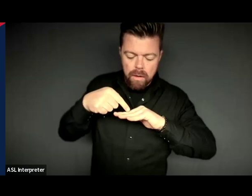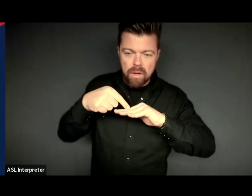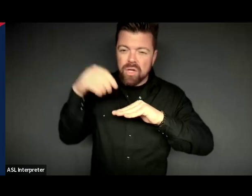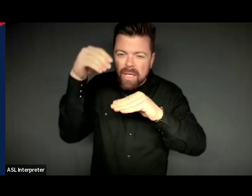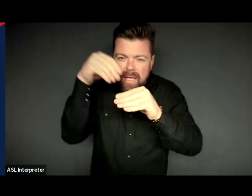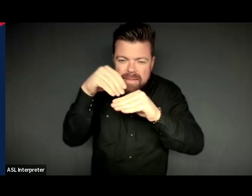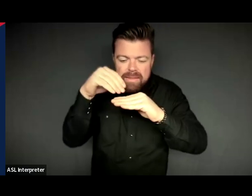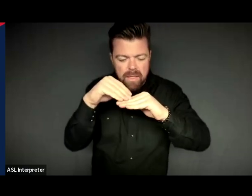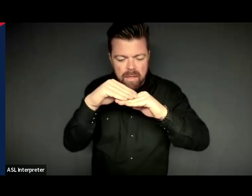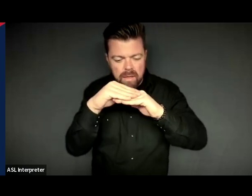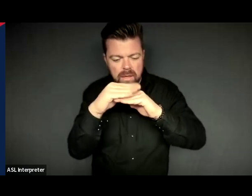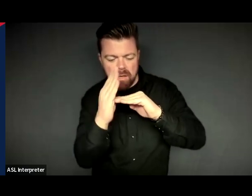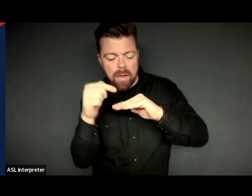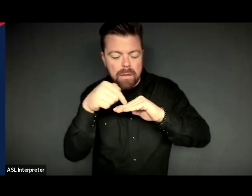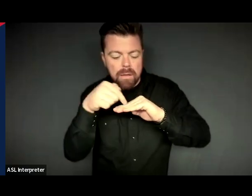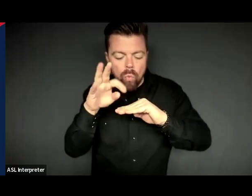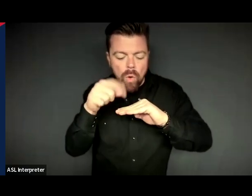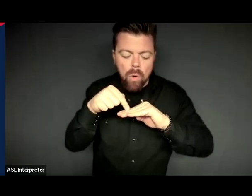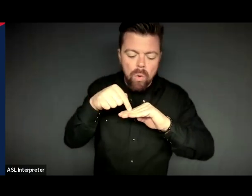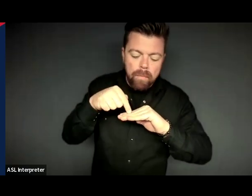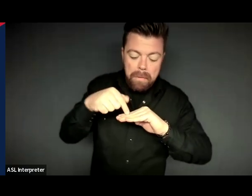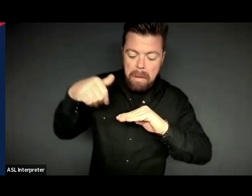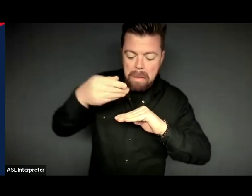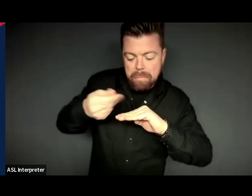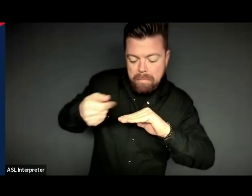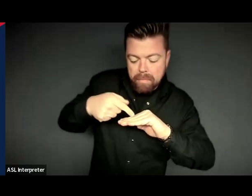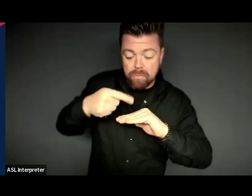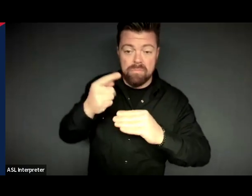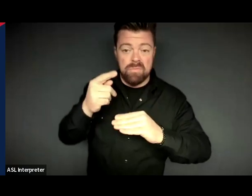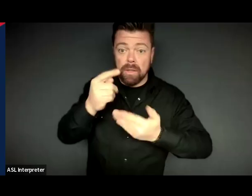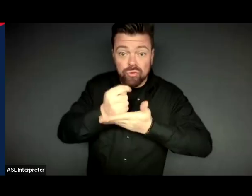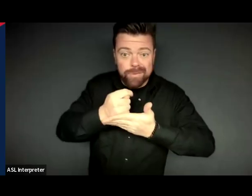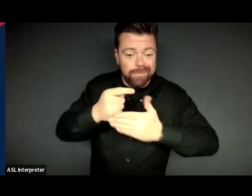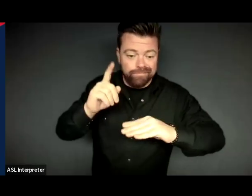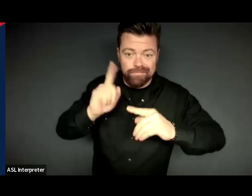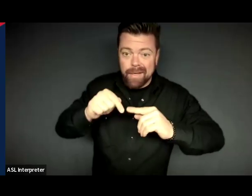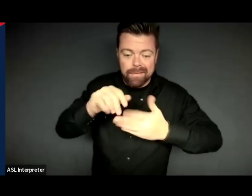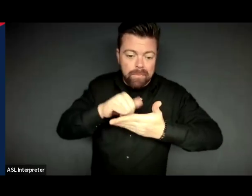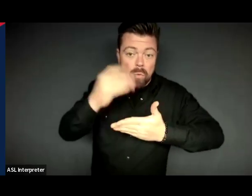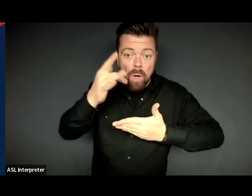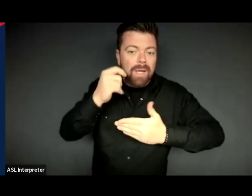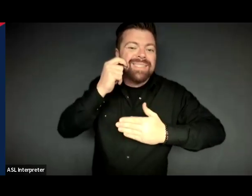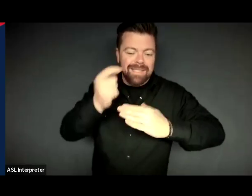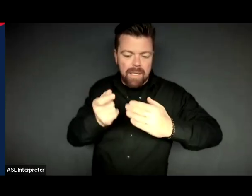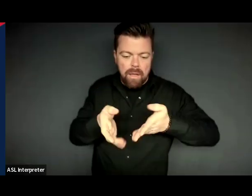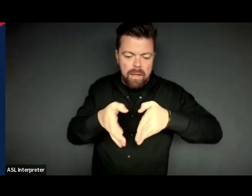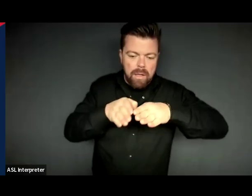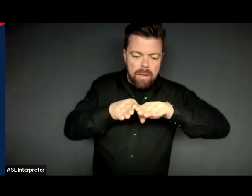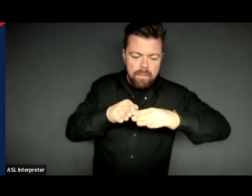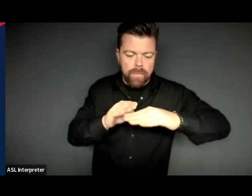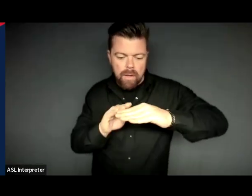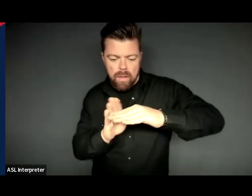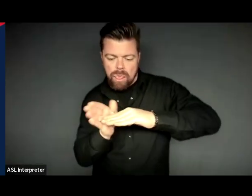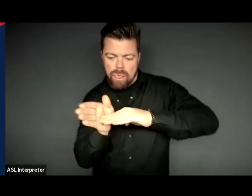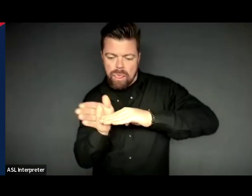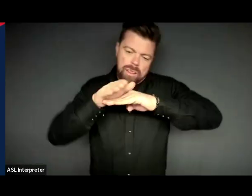the wound inside your body. You can't put treatment on it because now their skin is closed over the top. And so it kind of